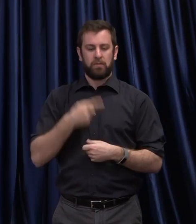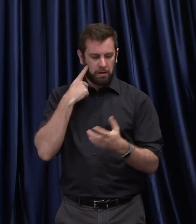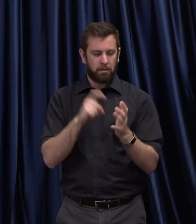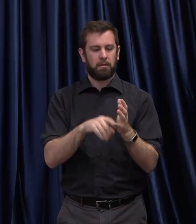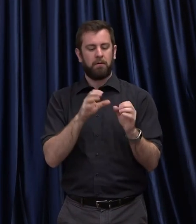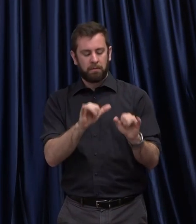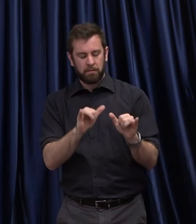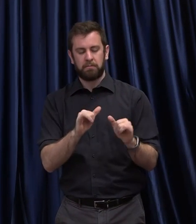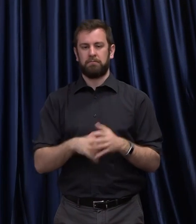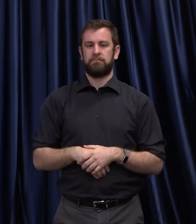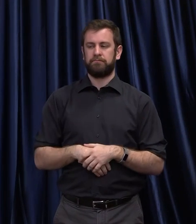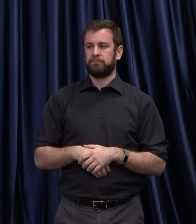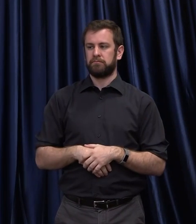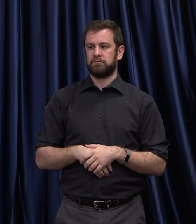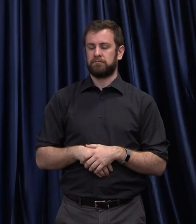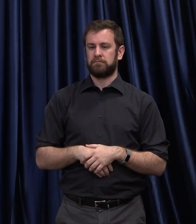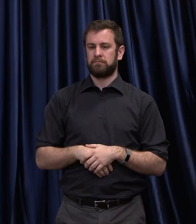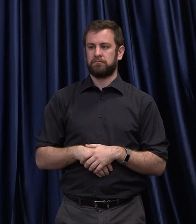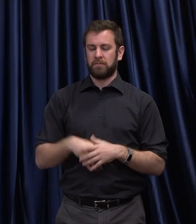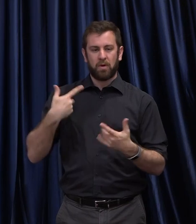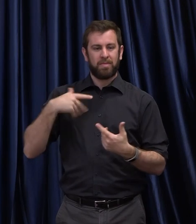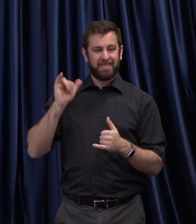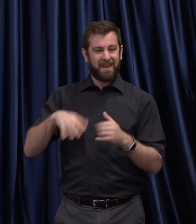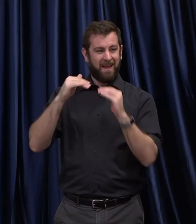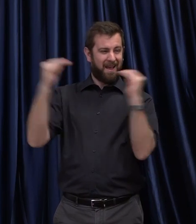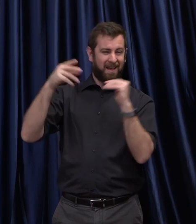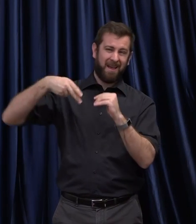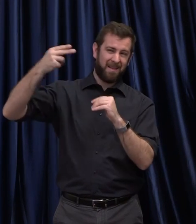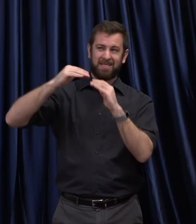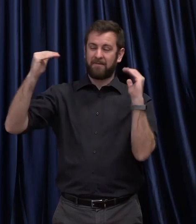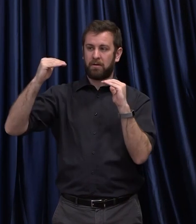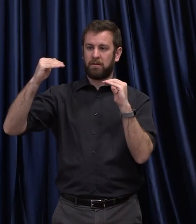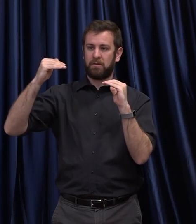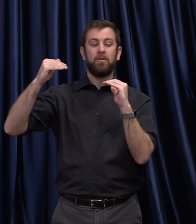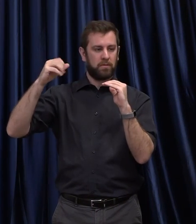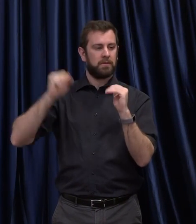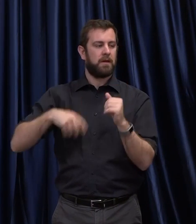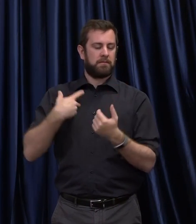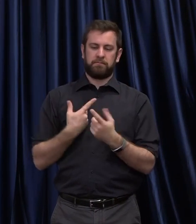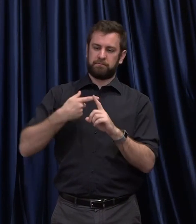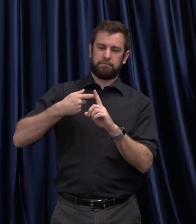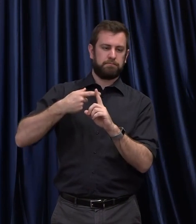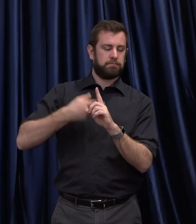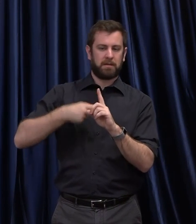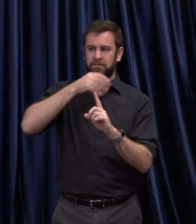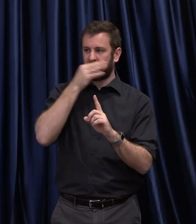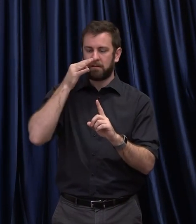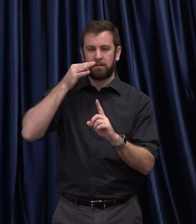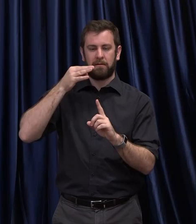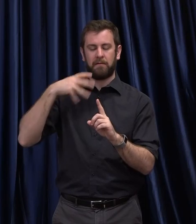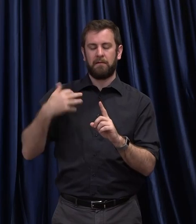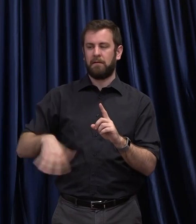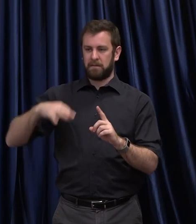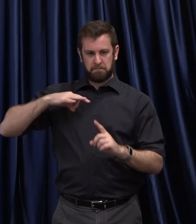are gaining the true benefit out of this sacred month. It is a beautiful opportunity for